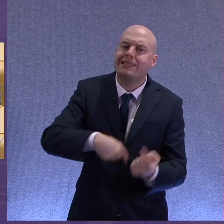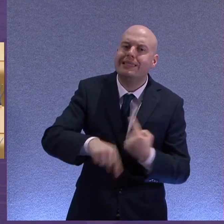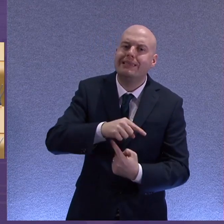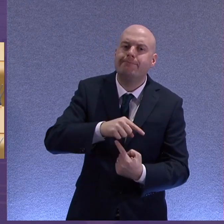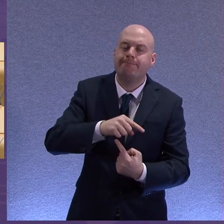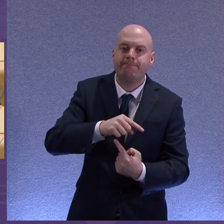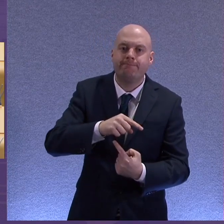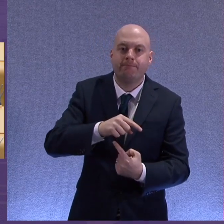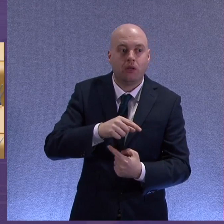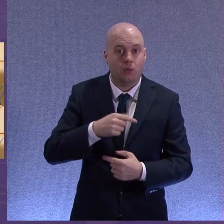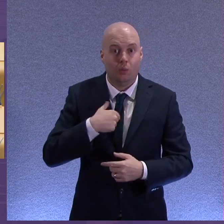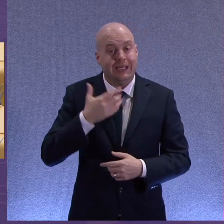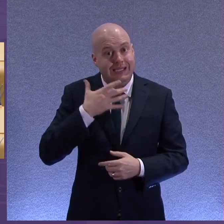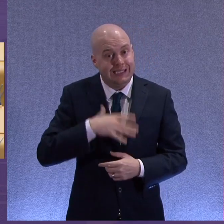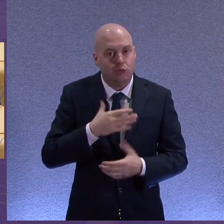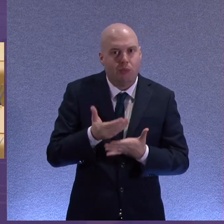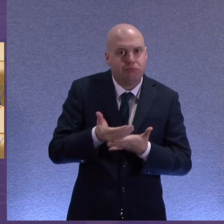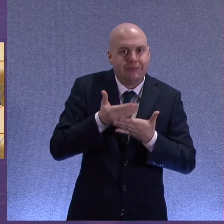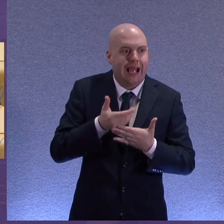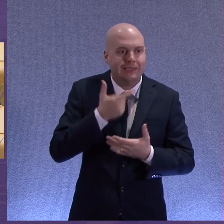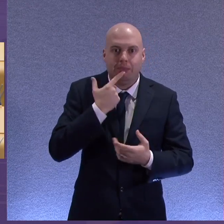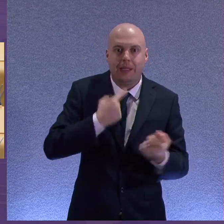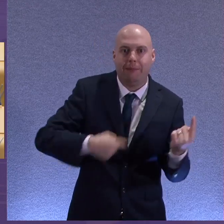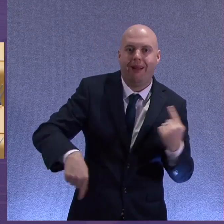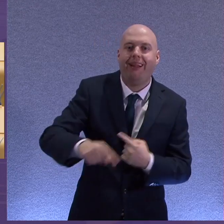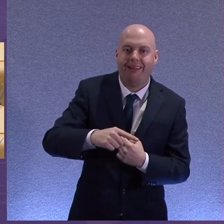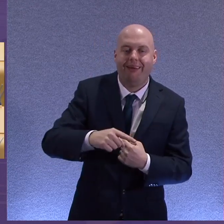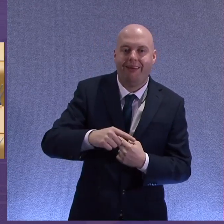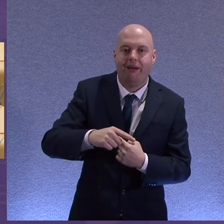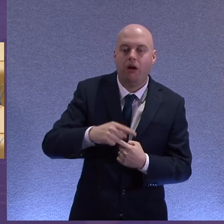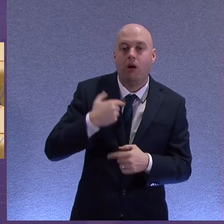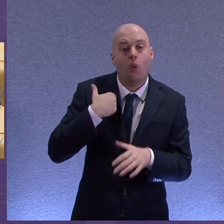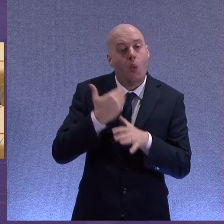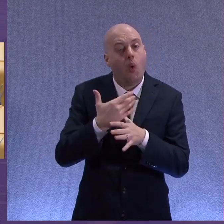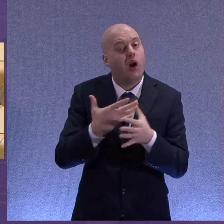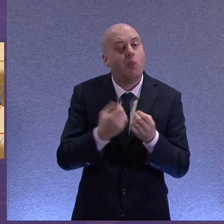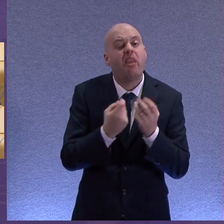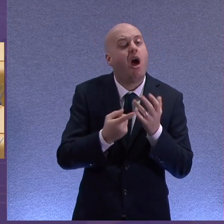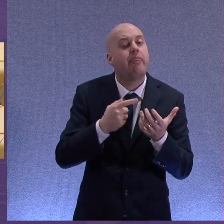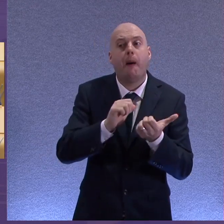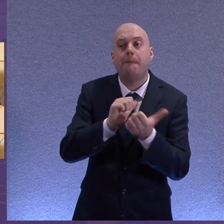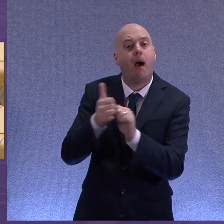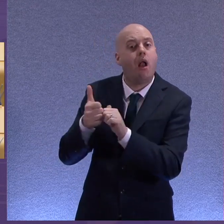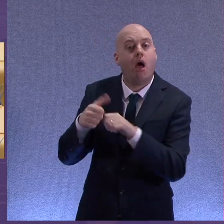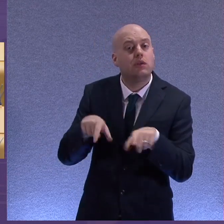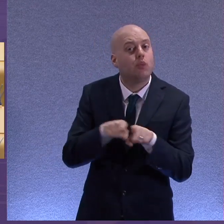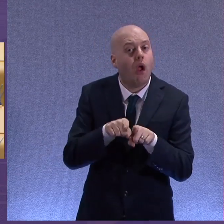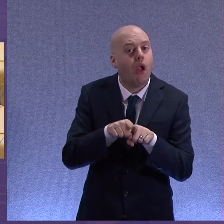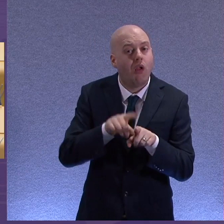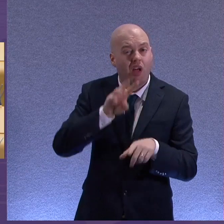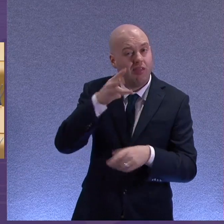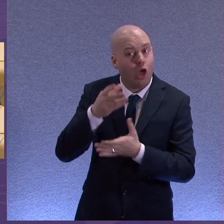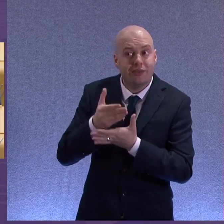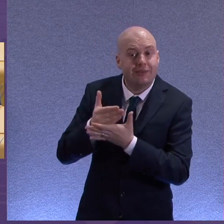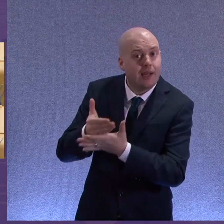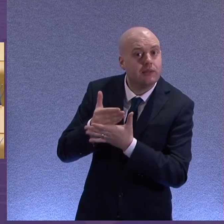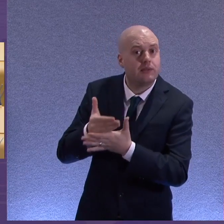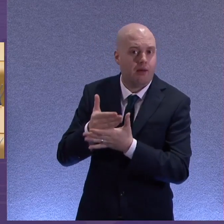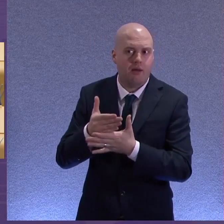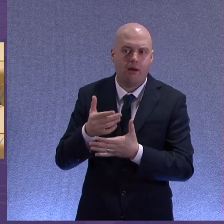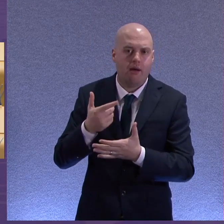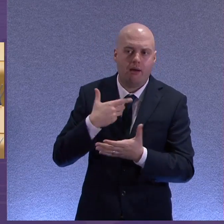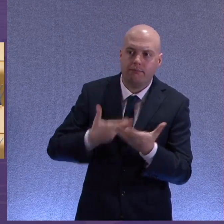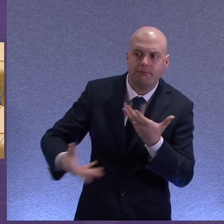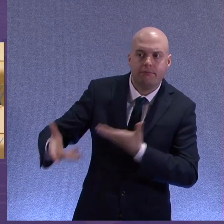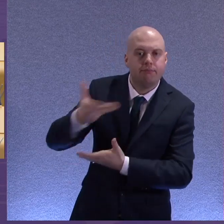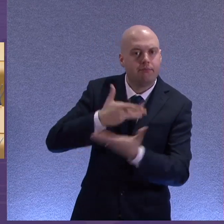own resilience. We're working with third sector local authority partners to ensure that we get the right balance and blend of ensuring that local level, very,